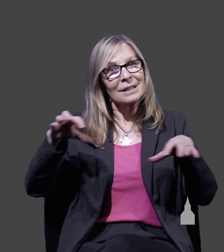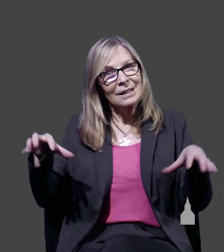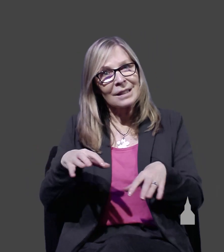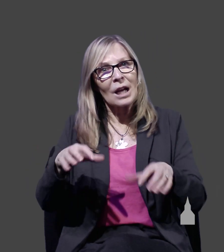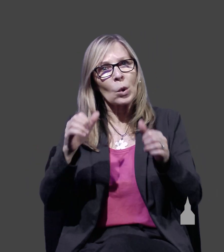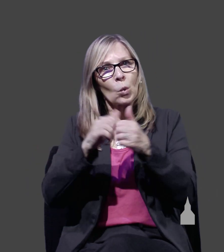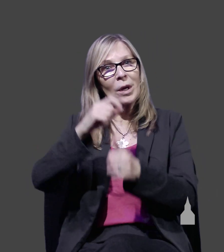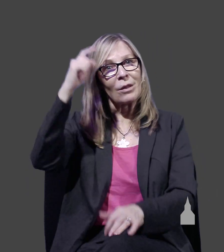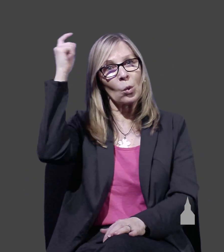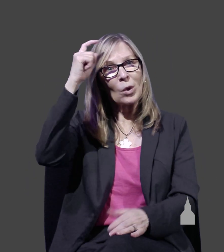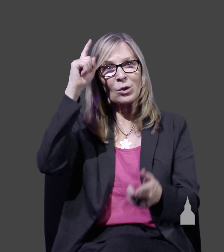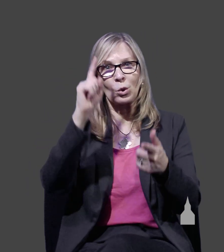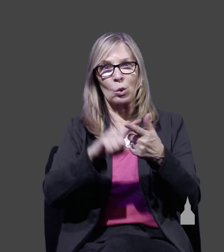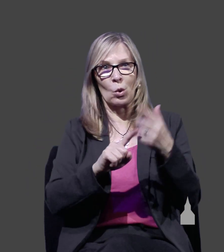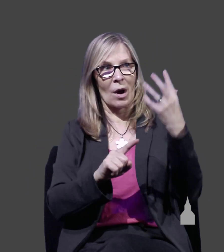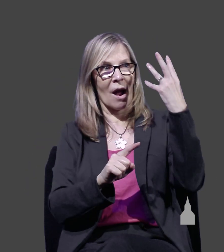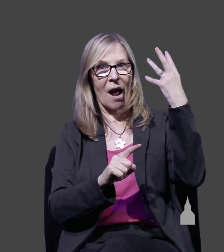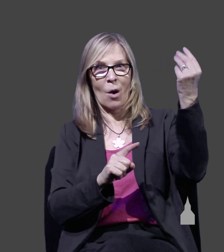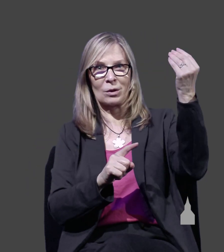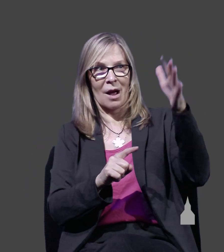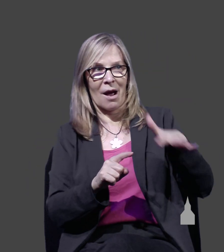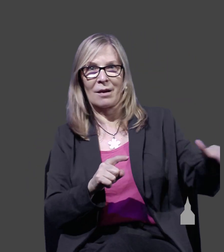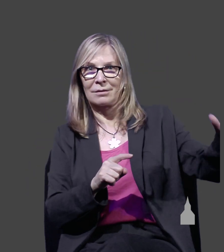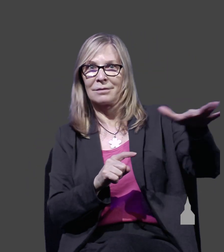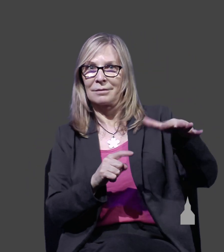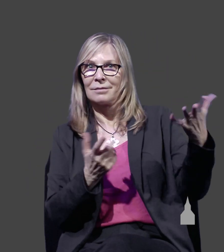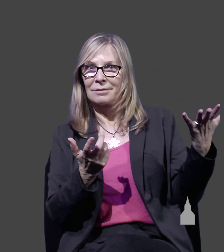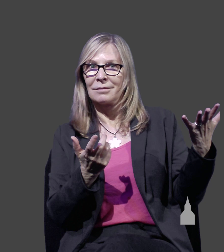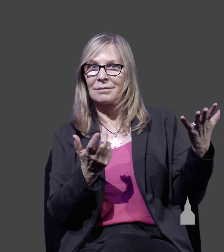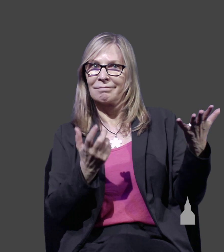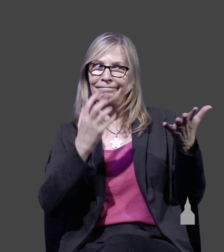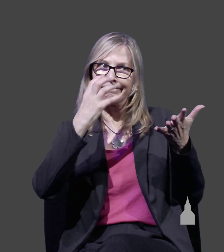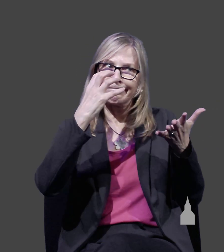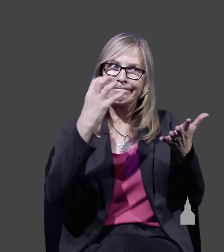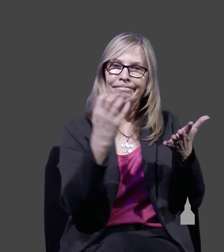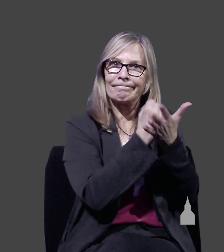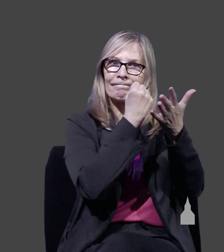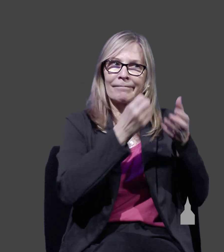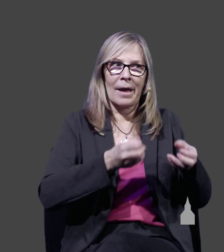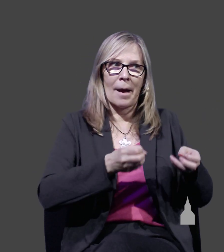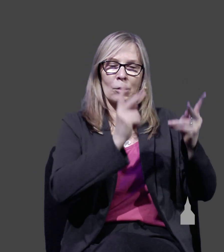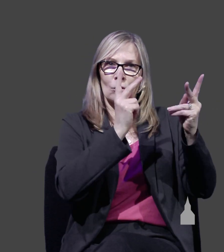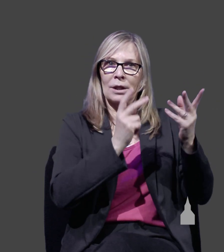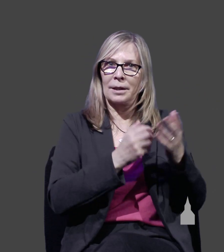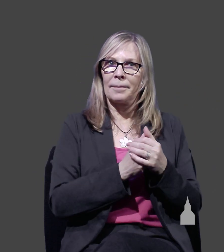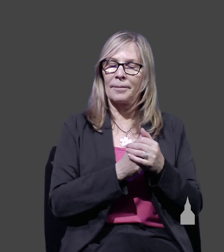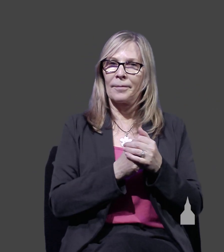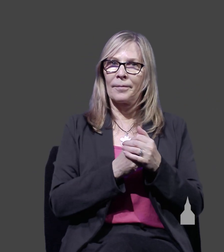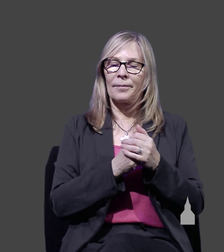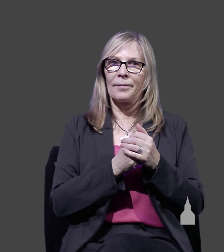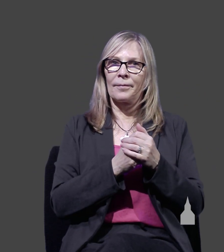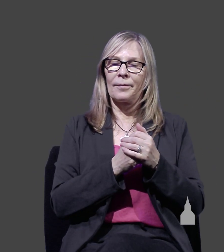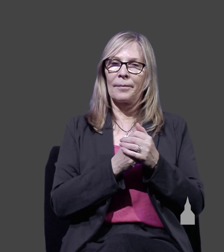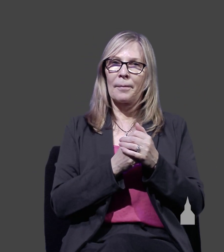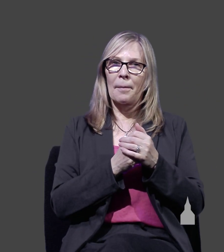wisdom toward outsiders, making the most of the opportunity.